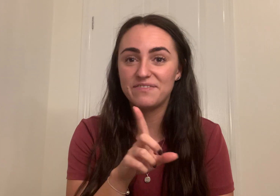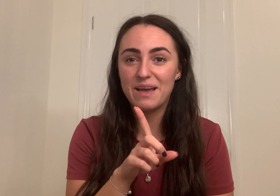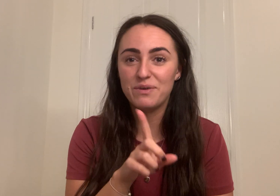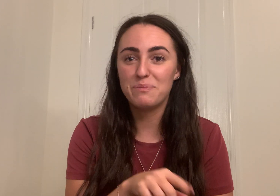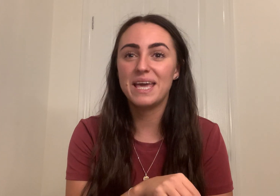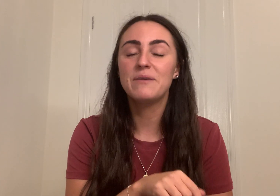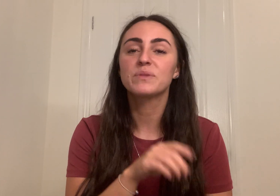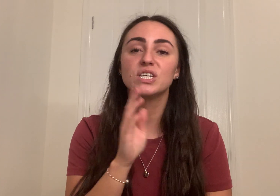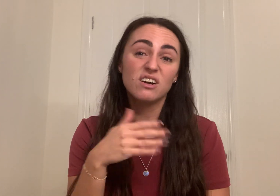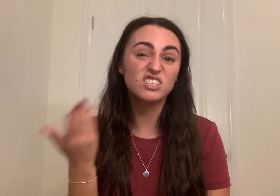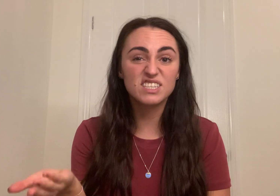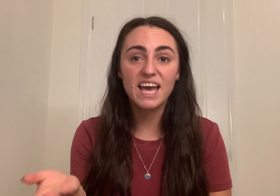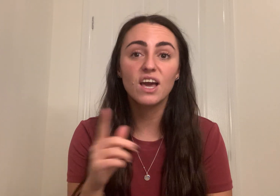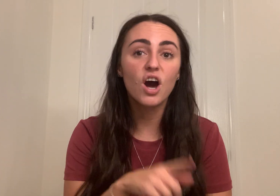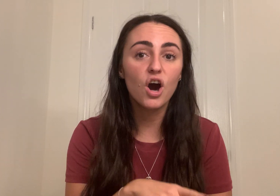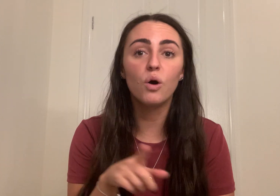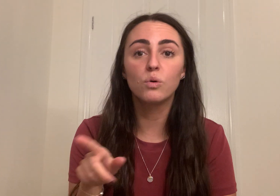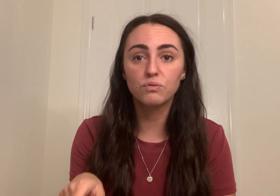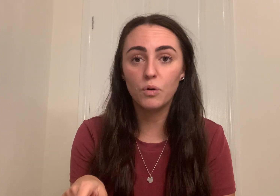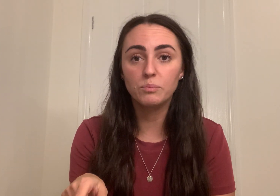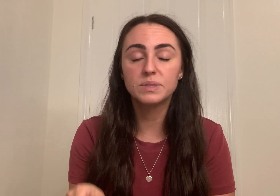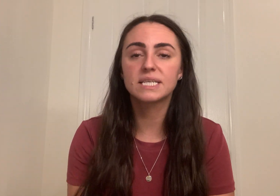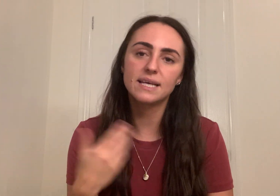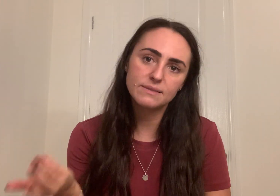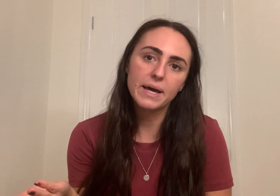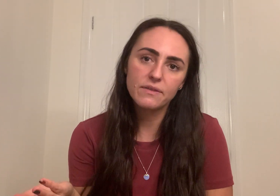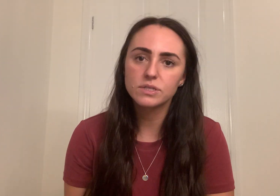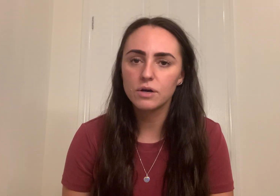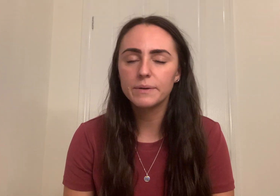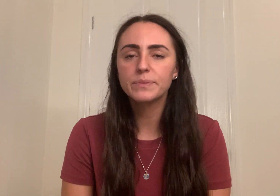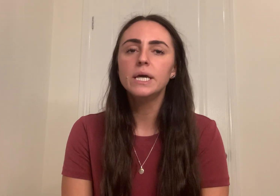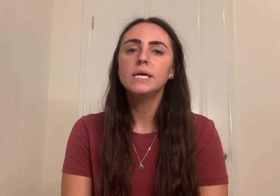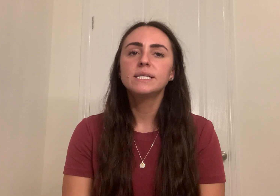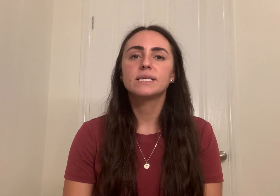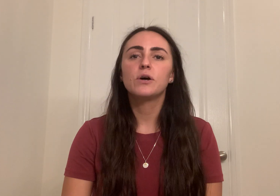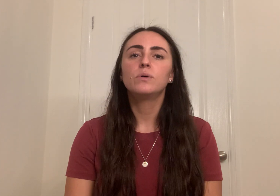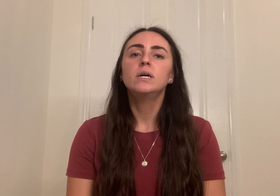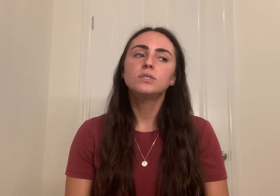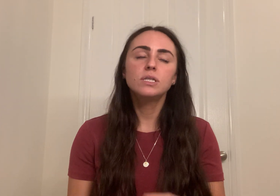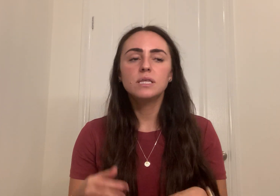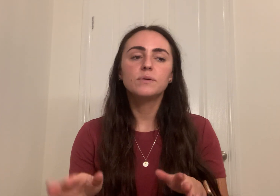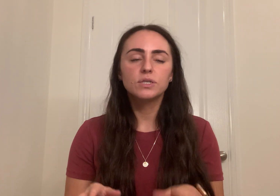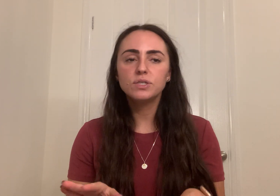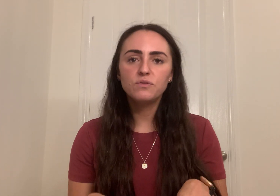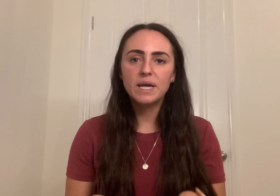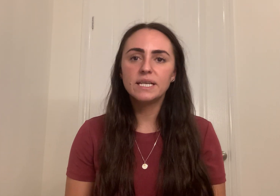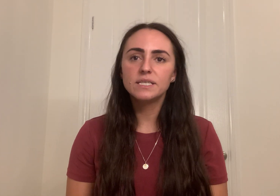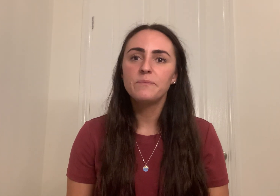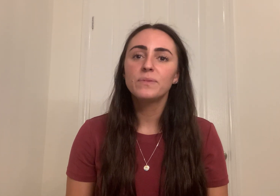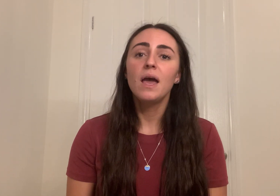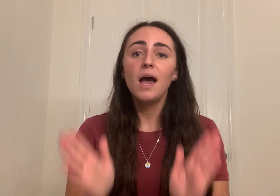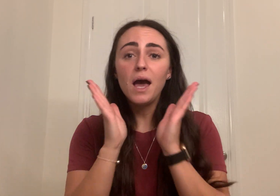fine with me, as long as you say, oh, crumbs, because that's part of the story. So suddenly there was a gust of wind.